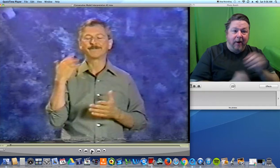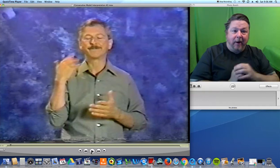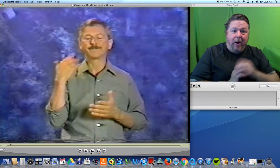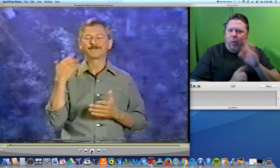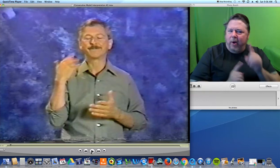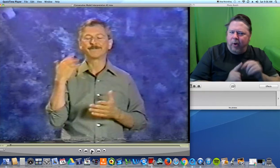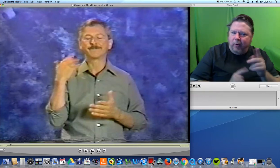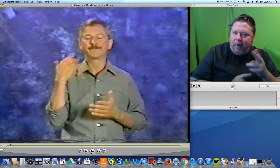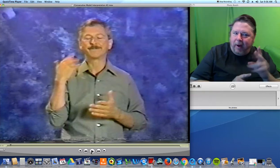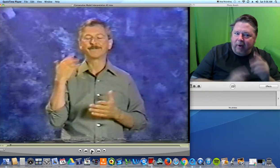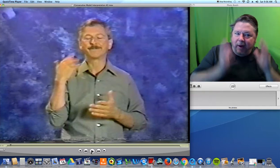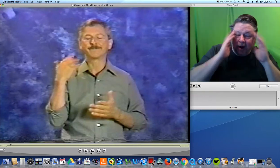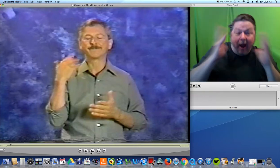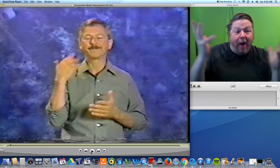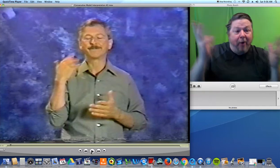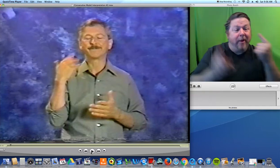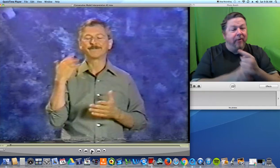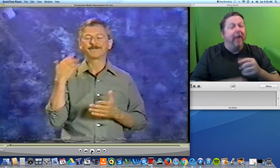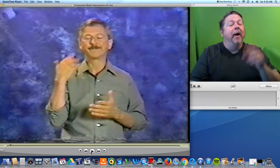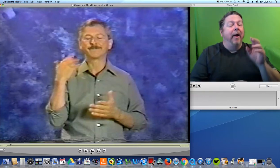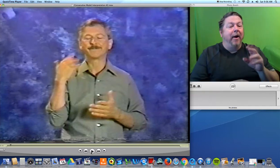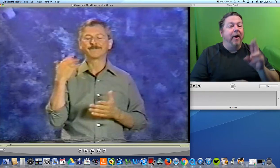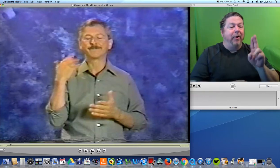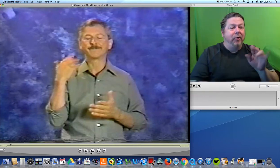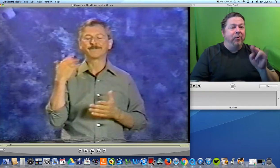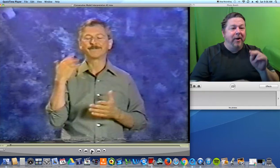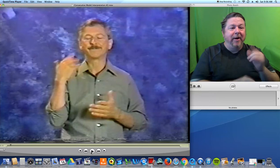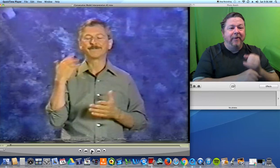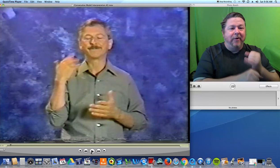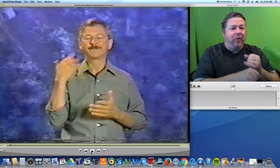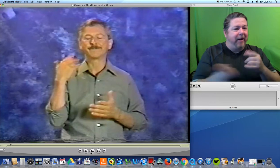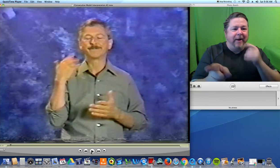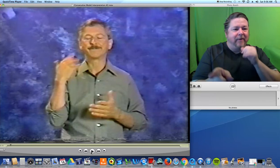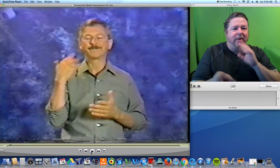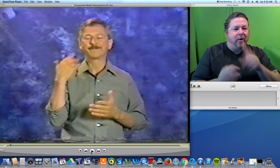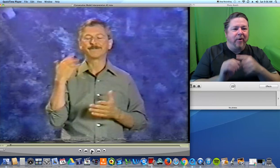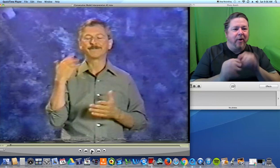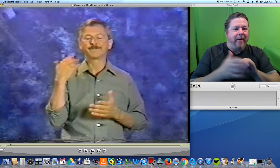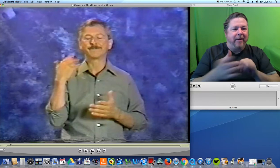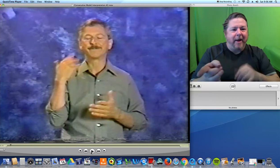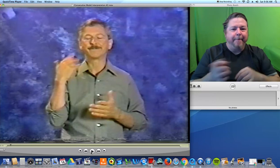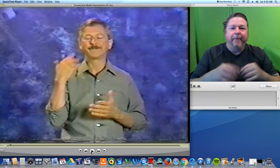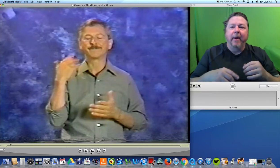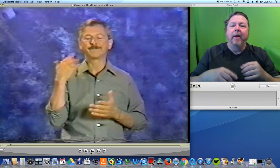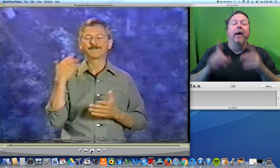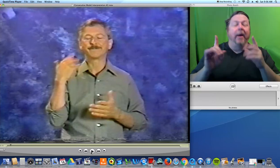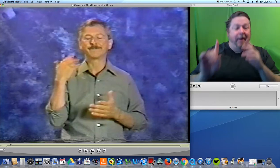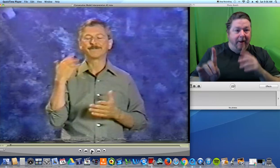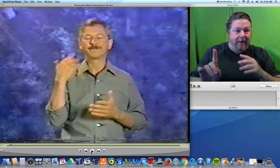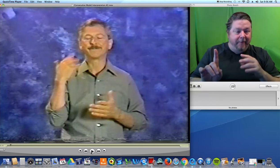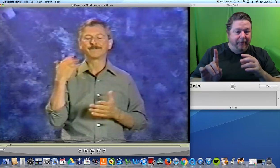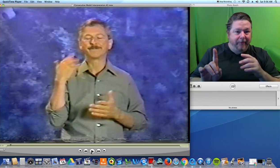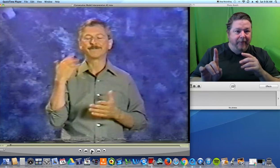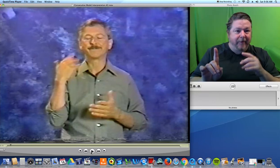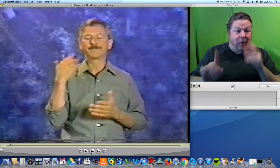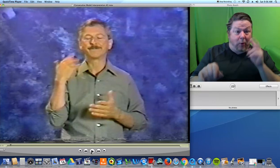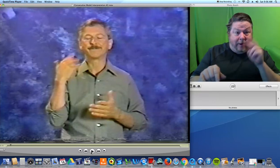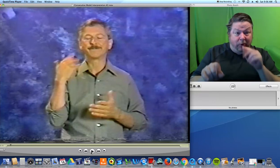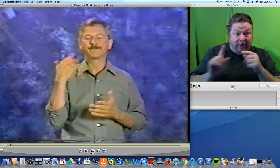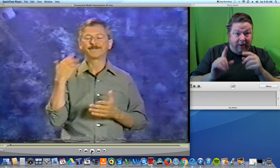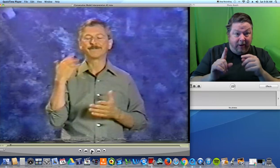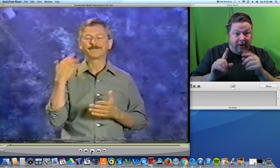PhD. Where did he do his PhD? Oh, that's right, Union Institute, but he's not going to talk about that. Um,